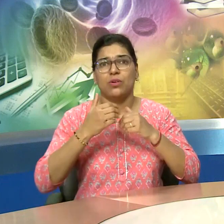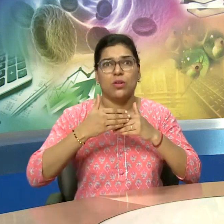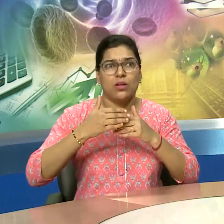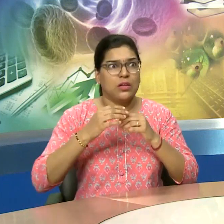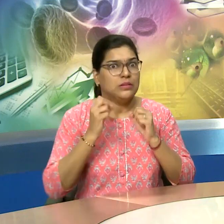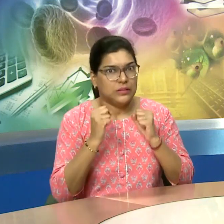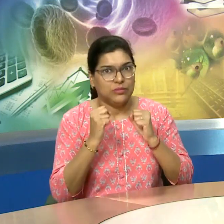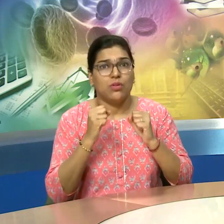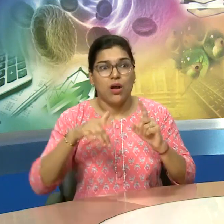environment.